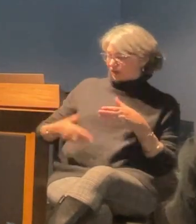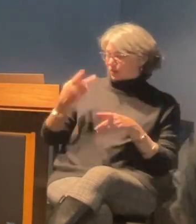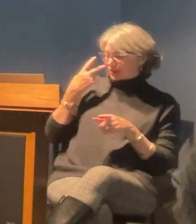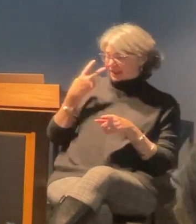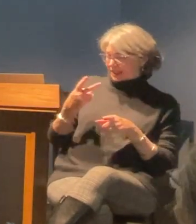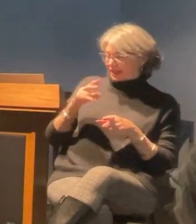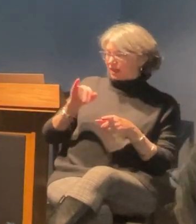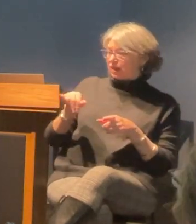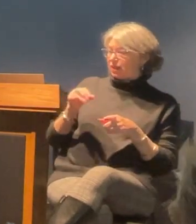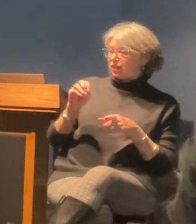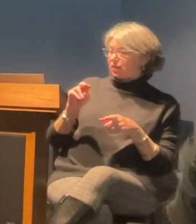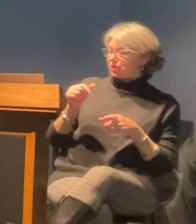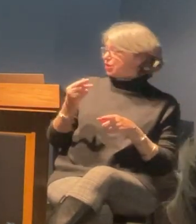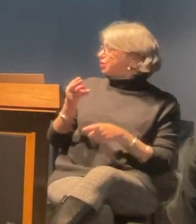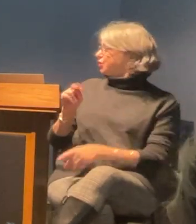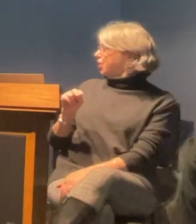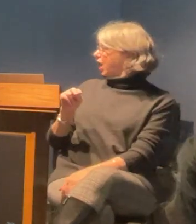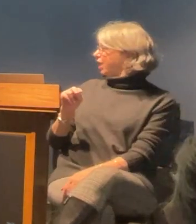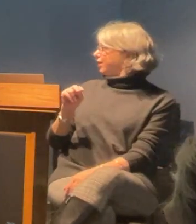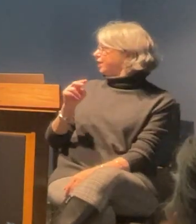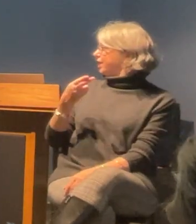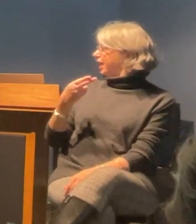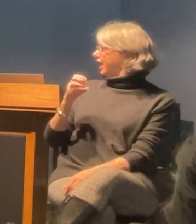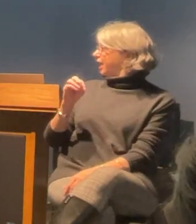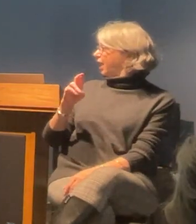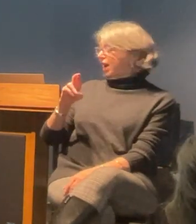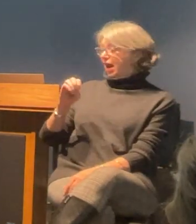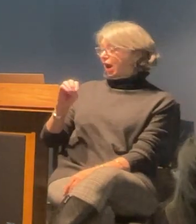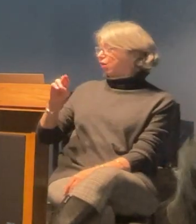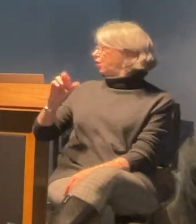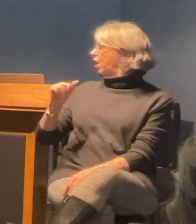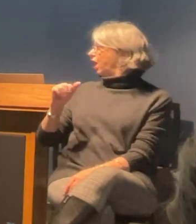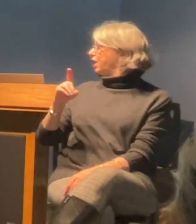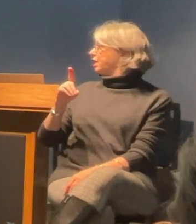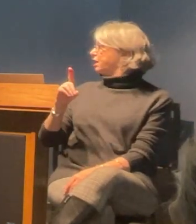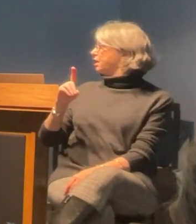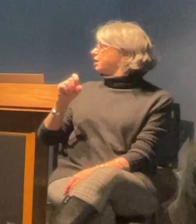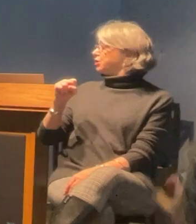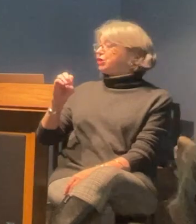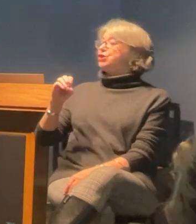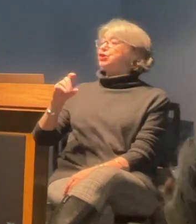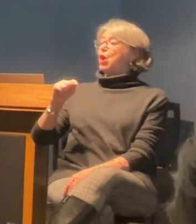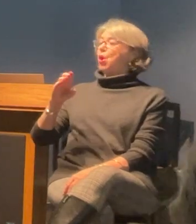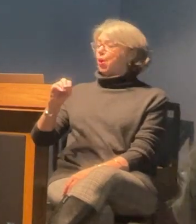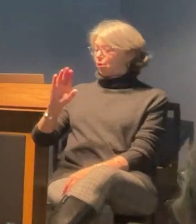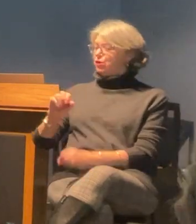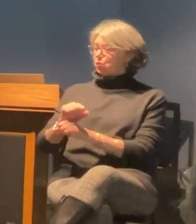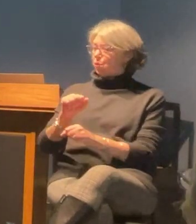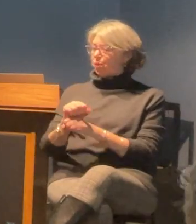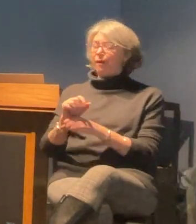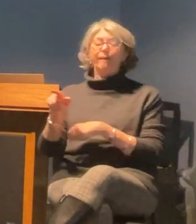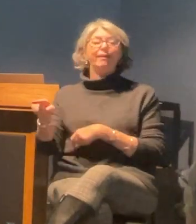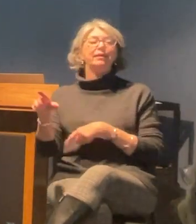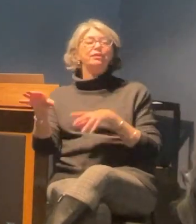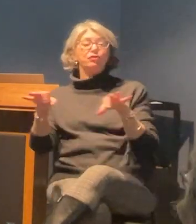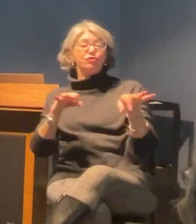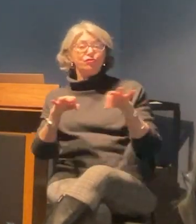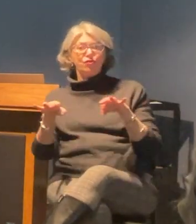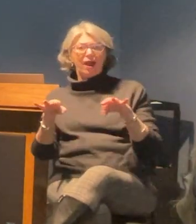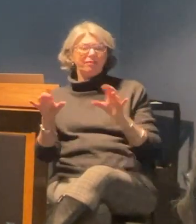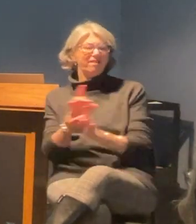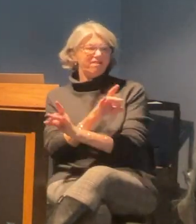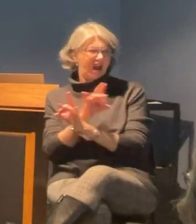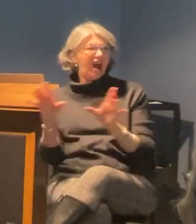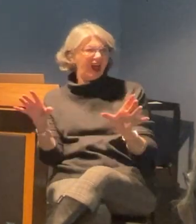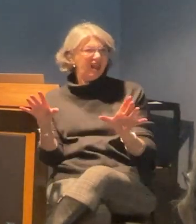see Jonathan Herrera Soto's work, and he used a kind of technique that he describes as